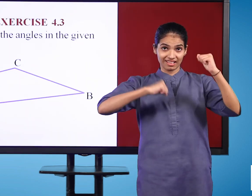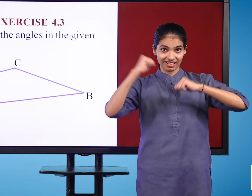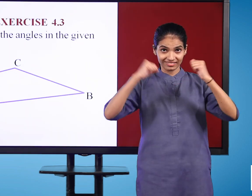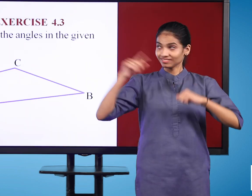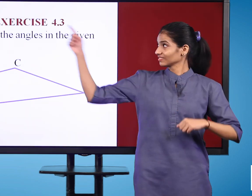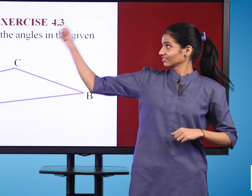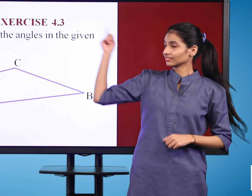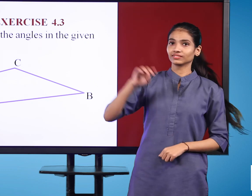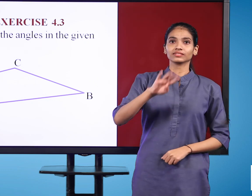Exercise 4.3.